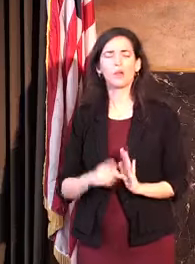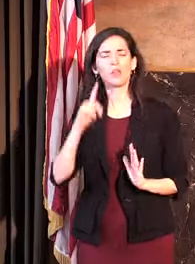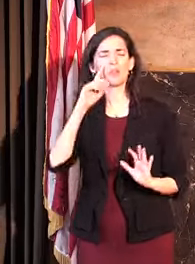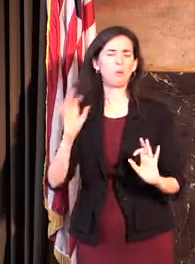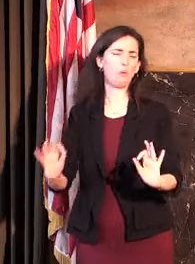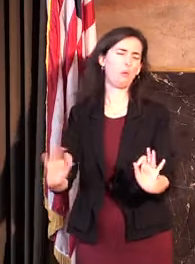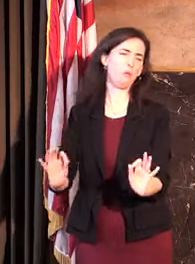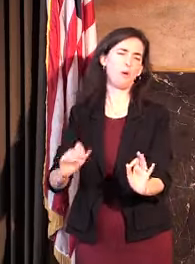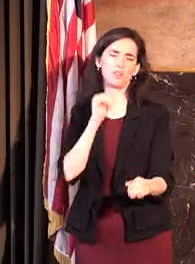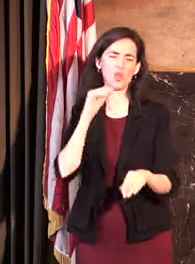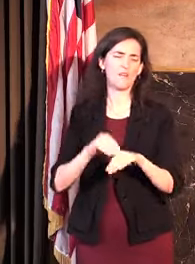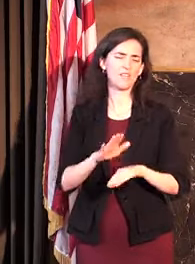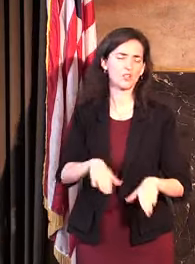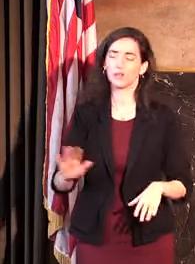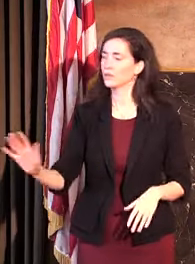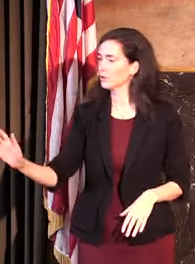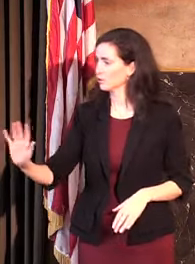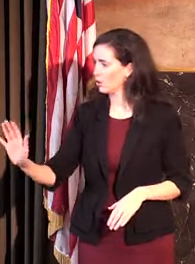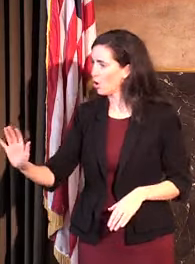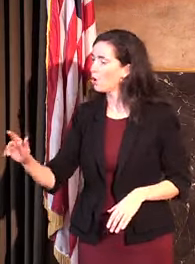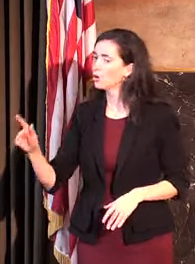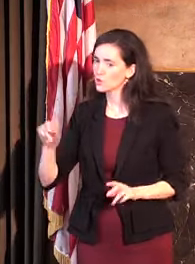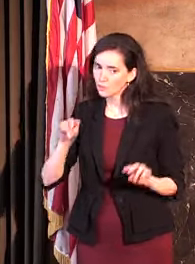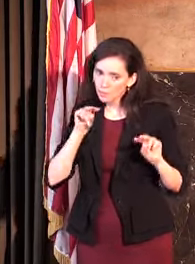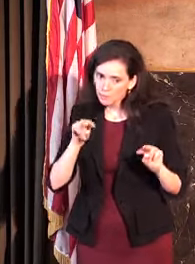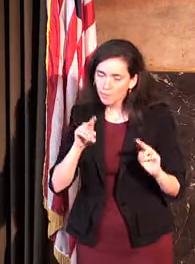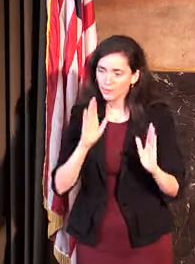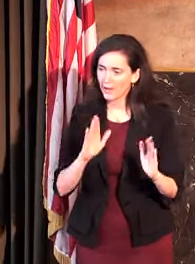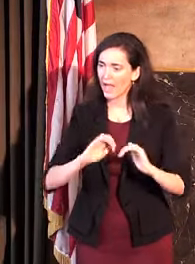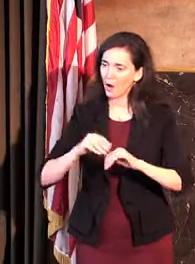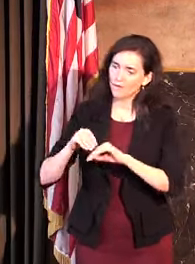look seriously at the effect this has had on families throughout the state.